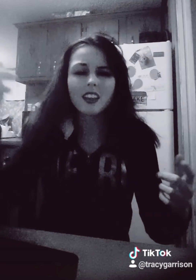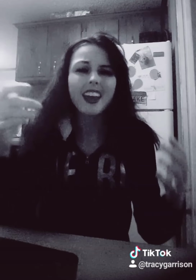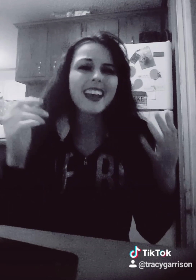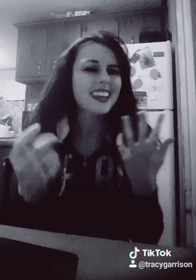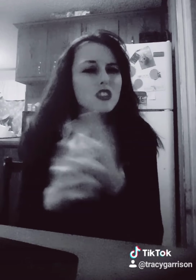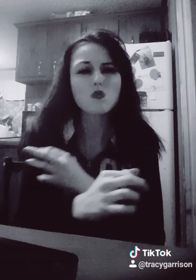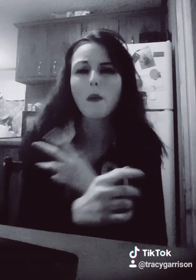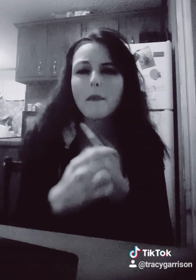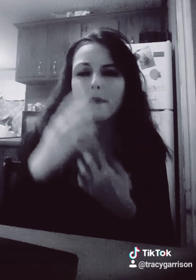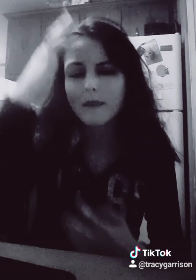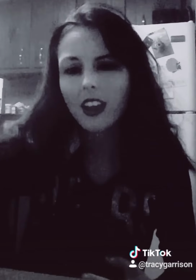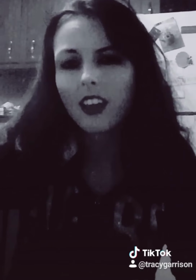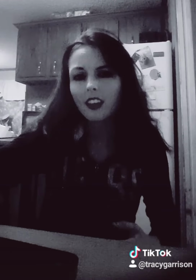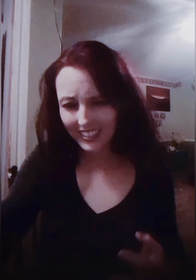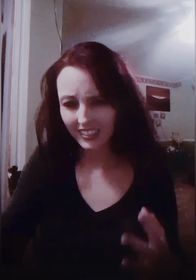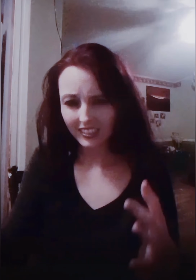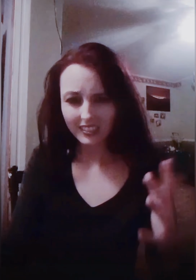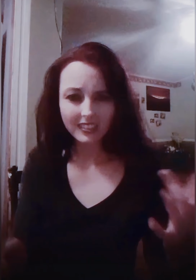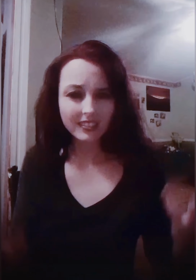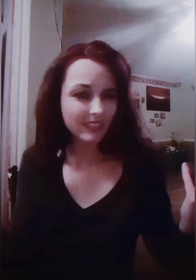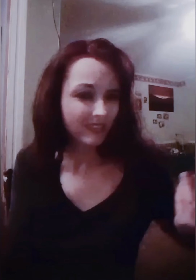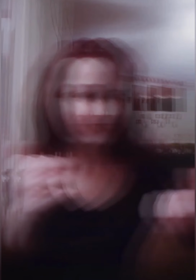I got you on my mind, baby. I